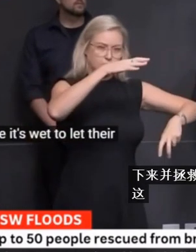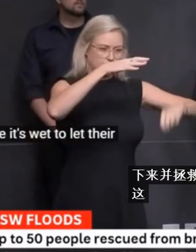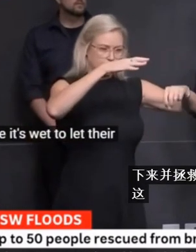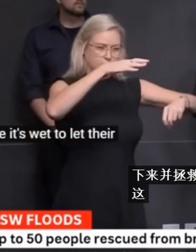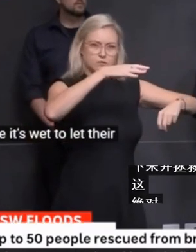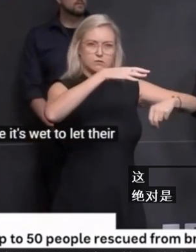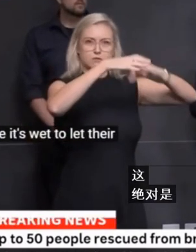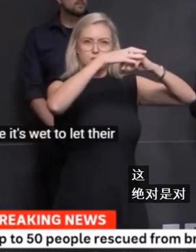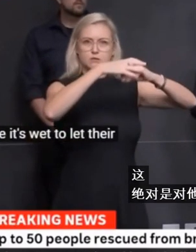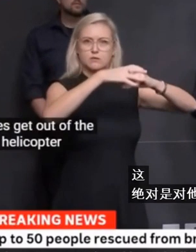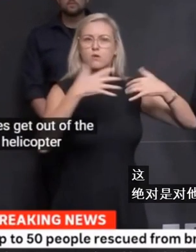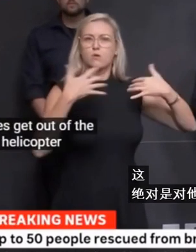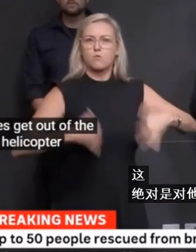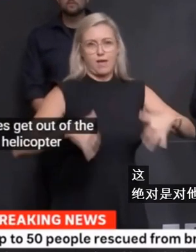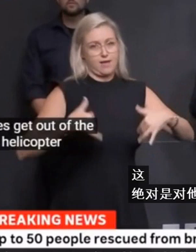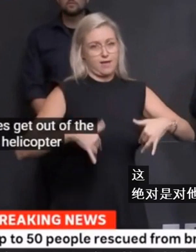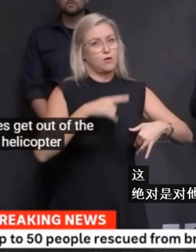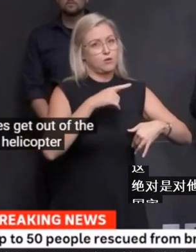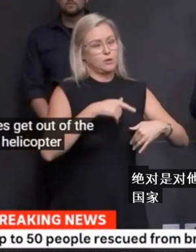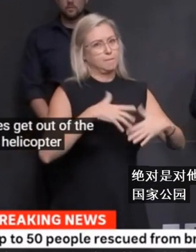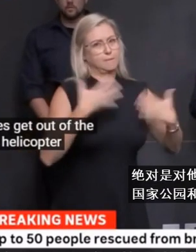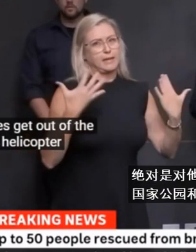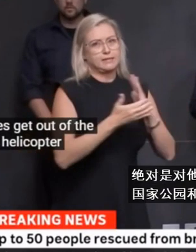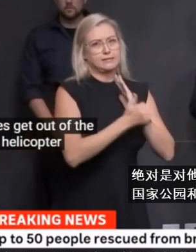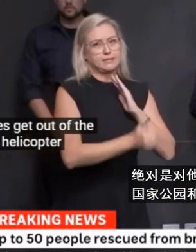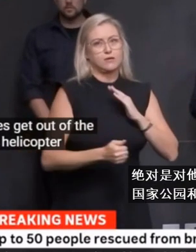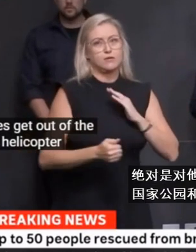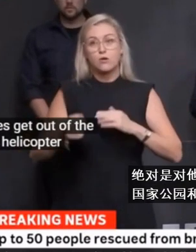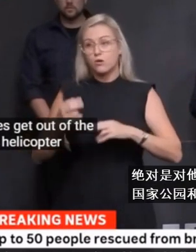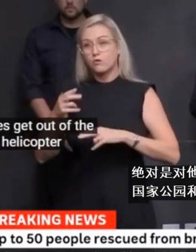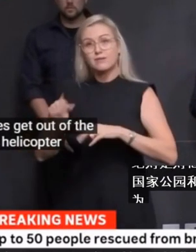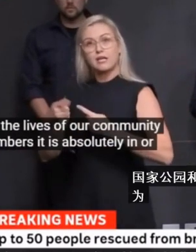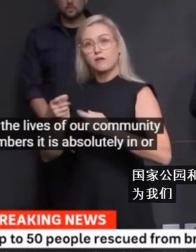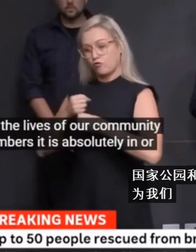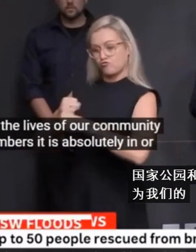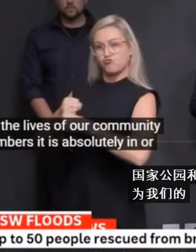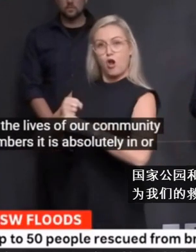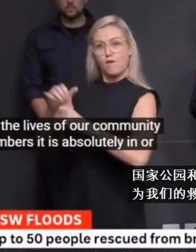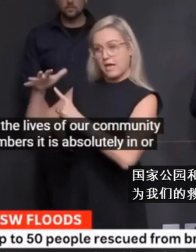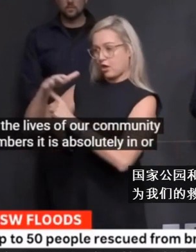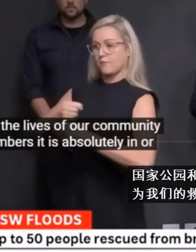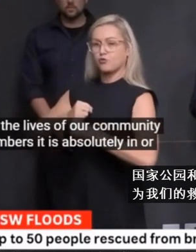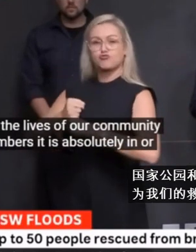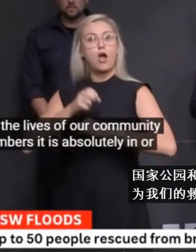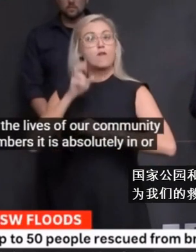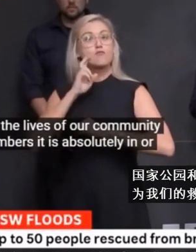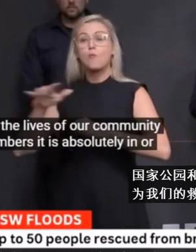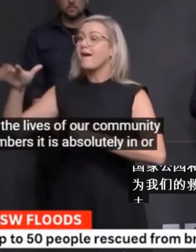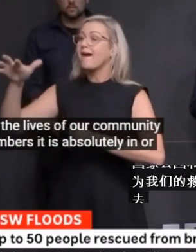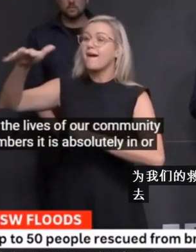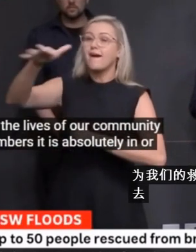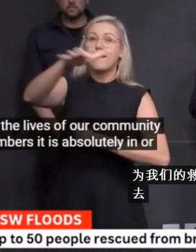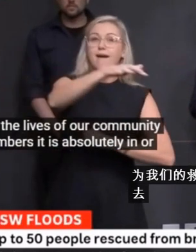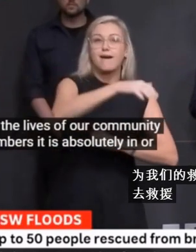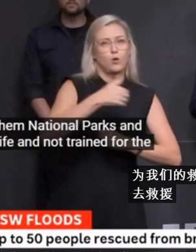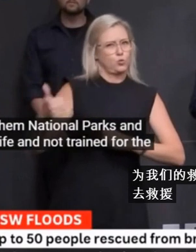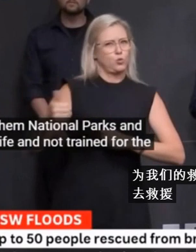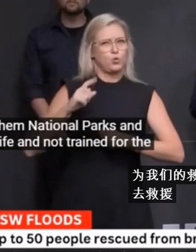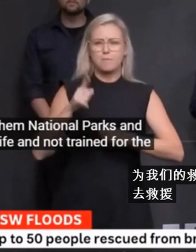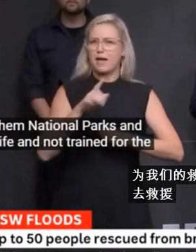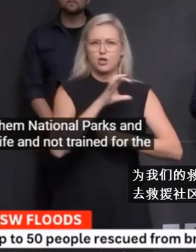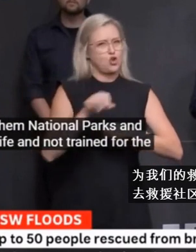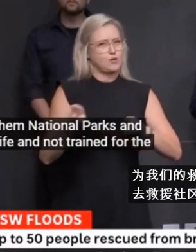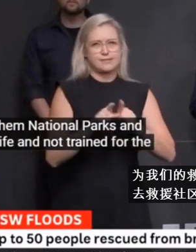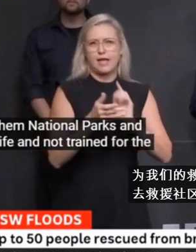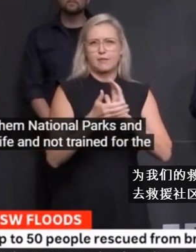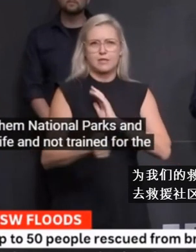is, I'm absolutely in awe of them. National Parks and Wildlife are not trained for the purposes of our rescues to go and